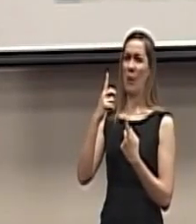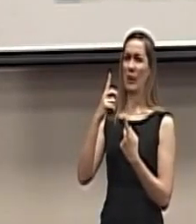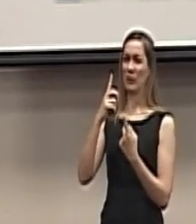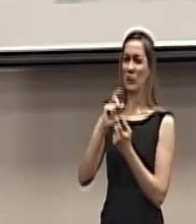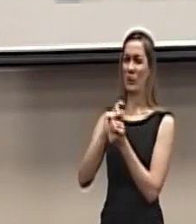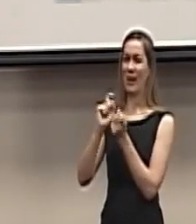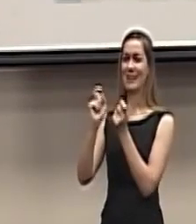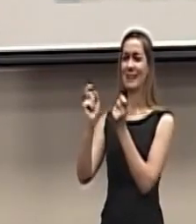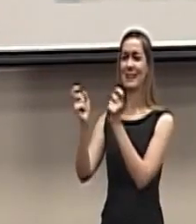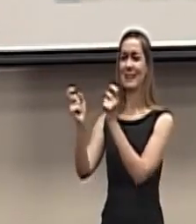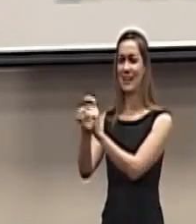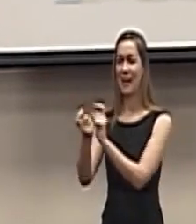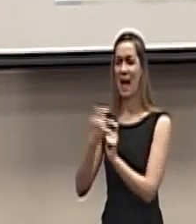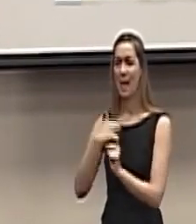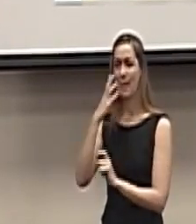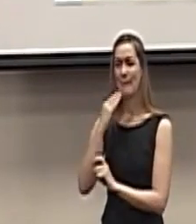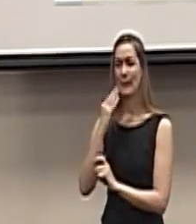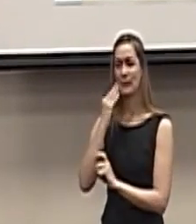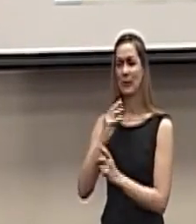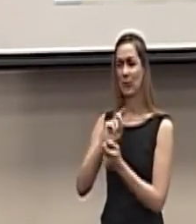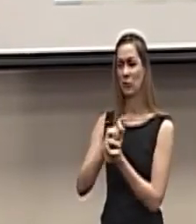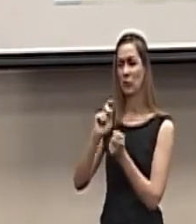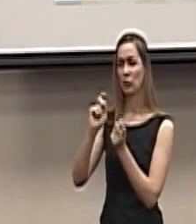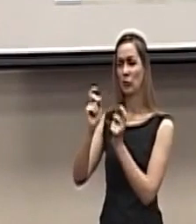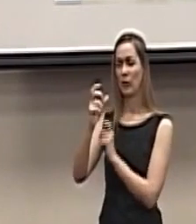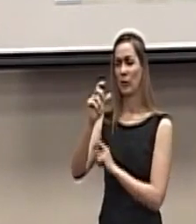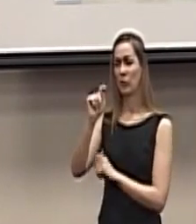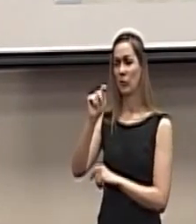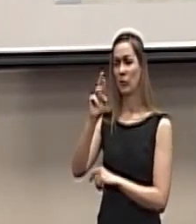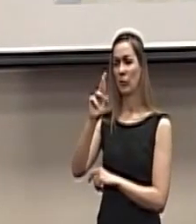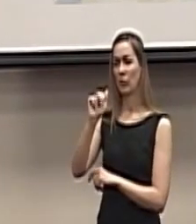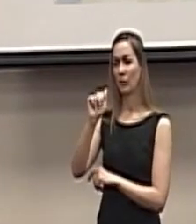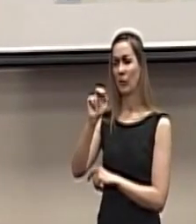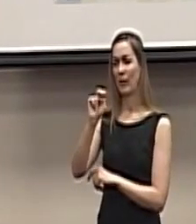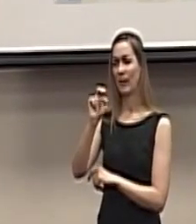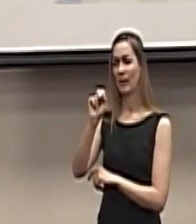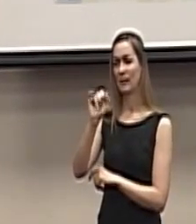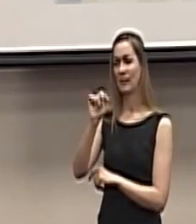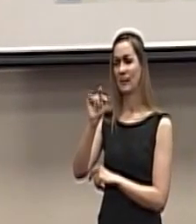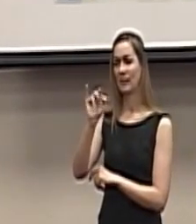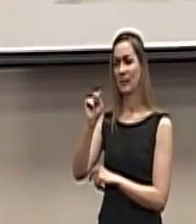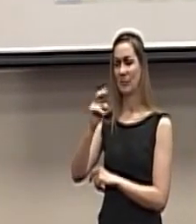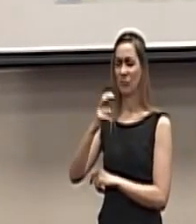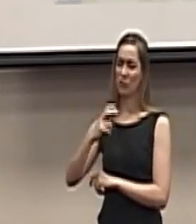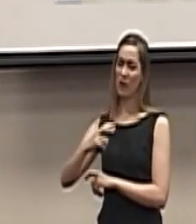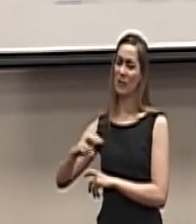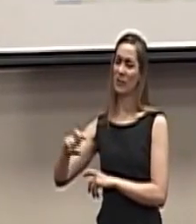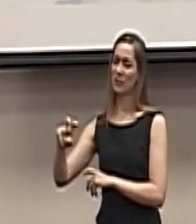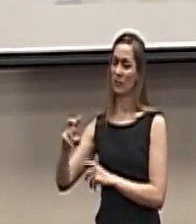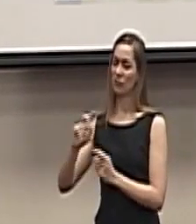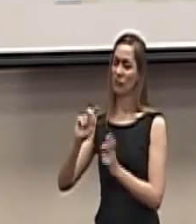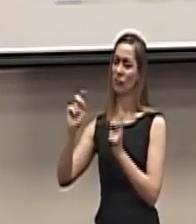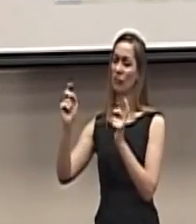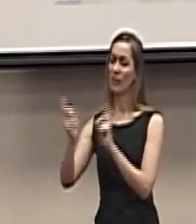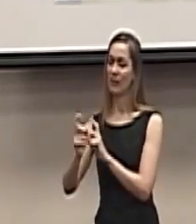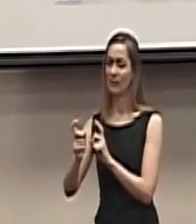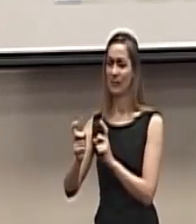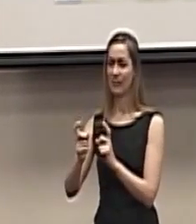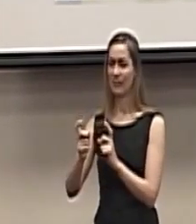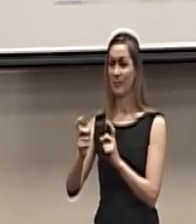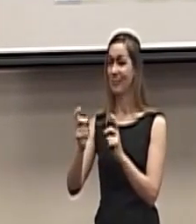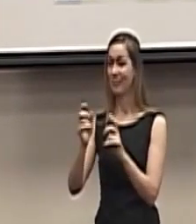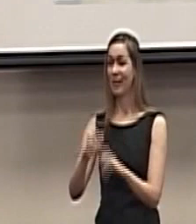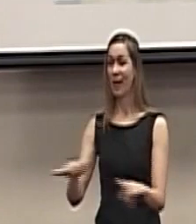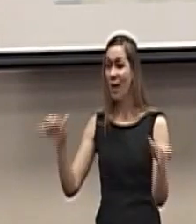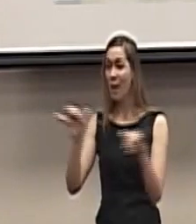going through. I don't know about you guys, but transitions are pretty common in life. There was a transition you went through